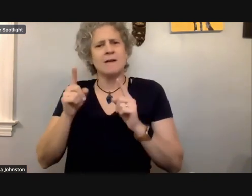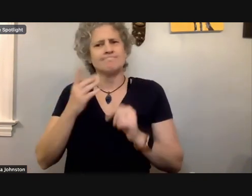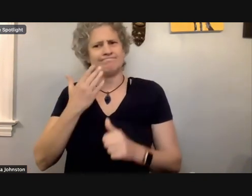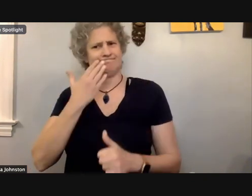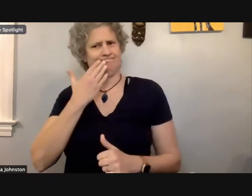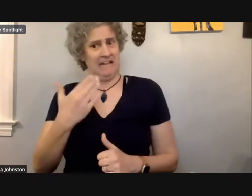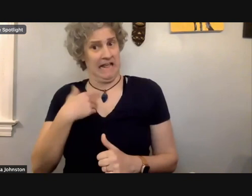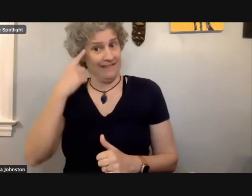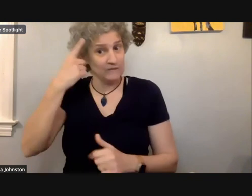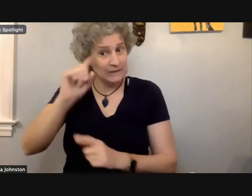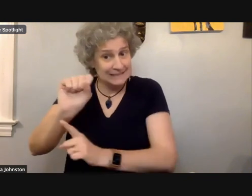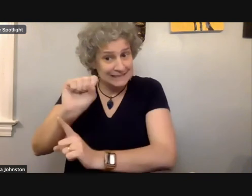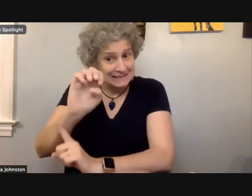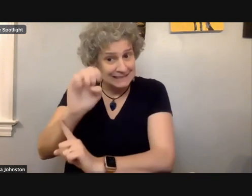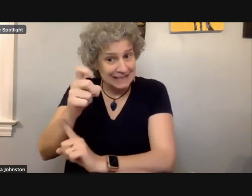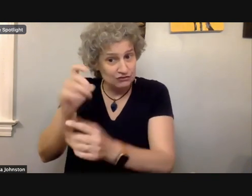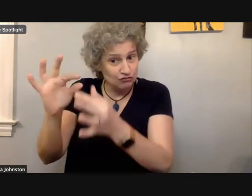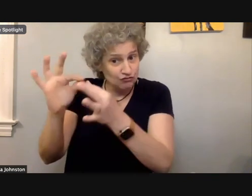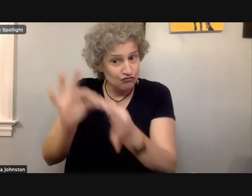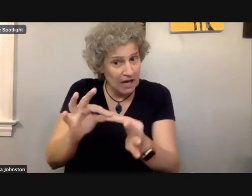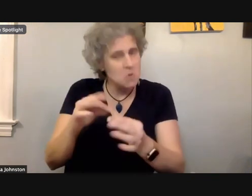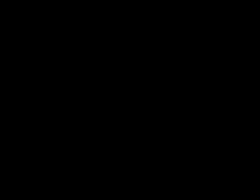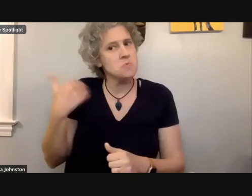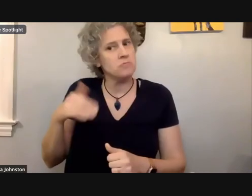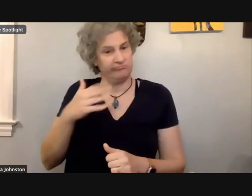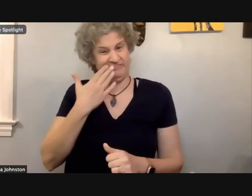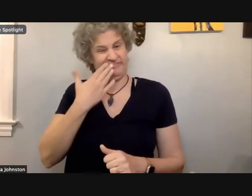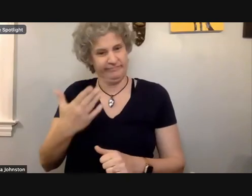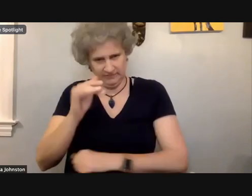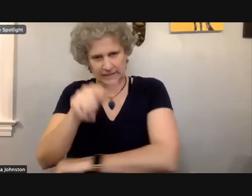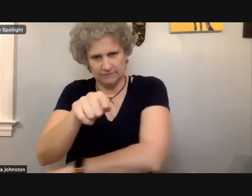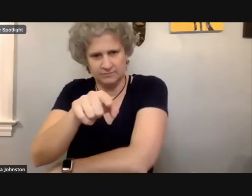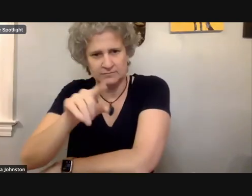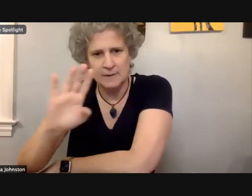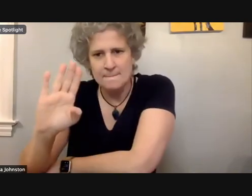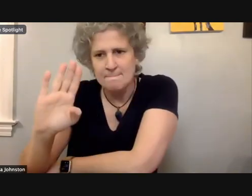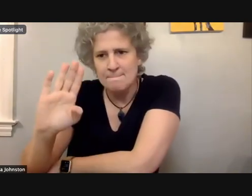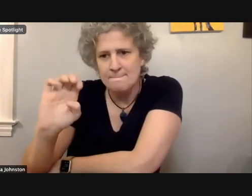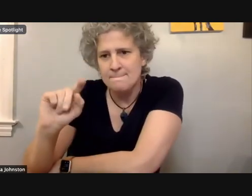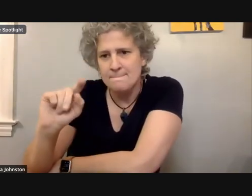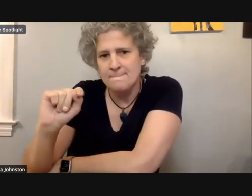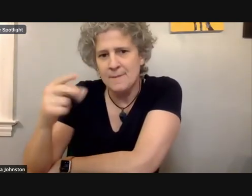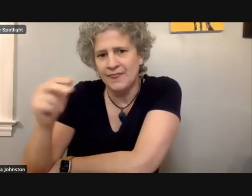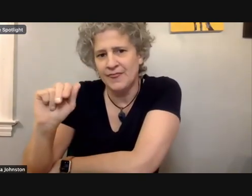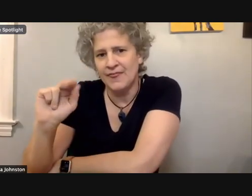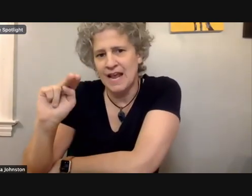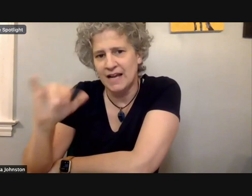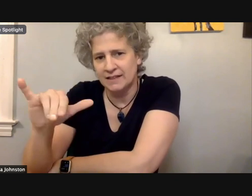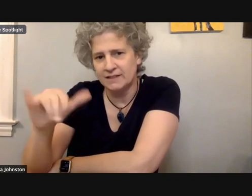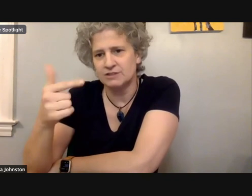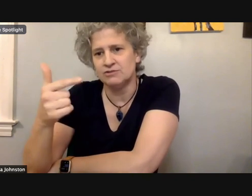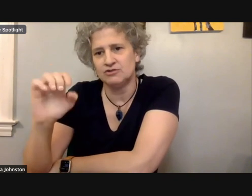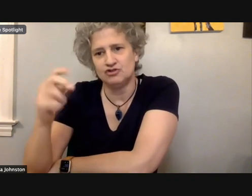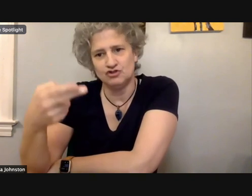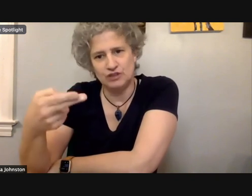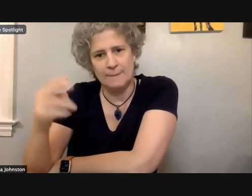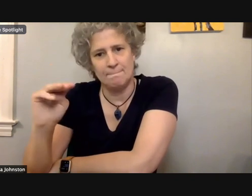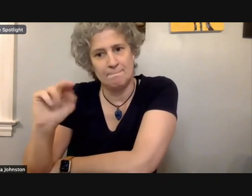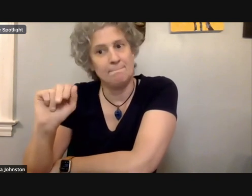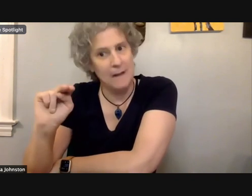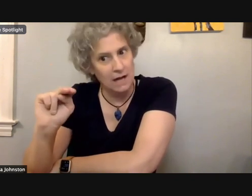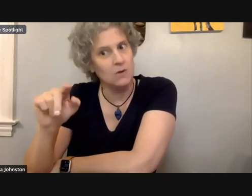Really, there's many, many out there. However, when it comes to sex education in particular, these are some of the best. This one right